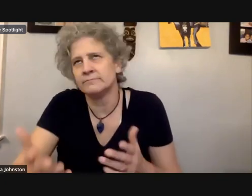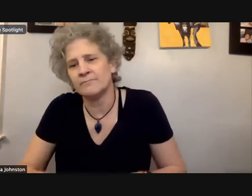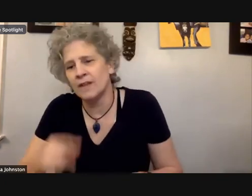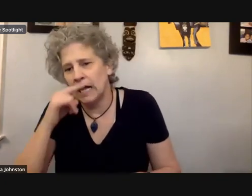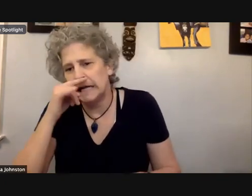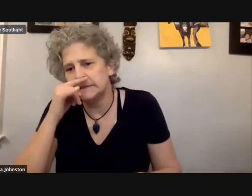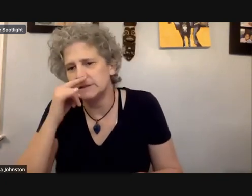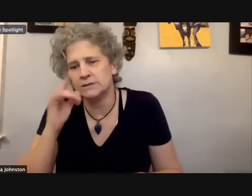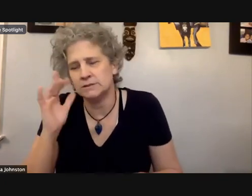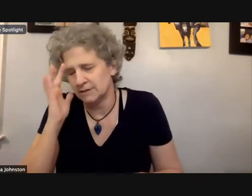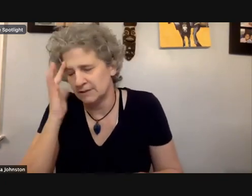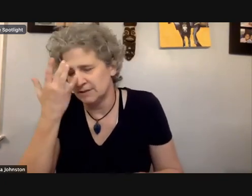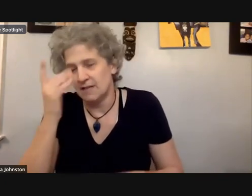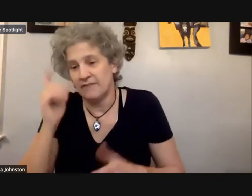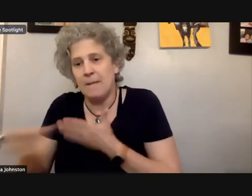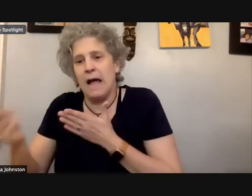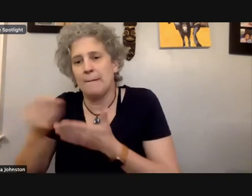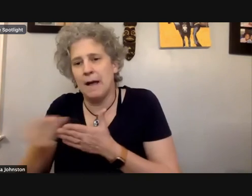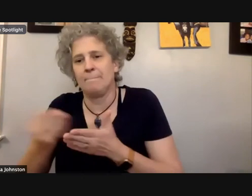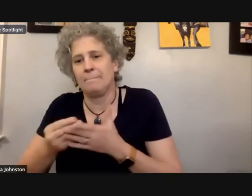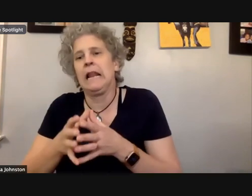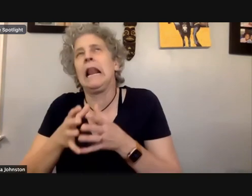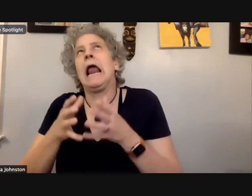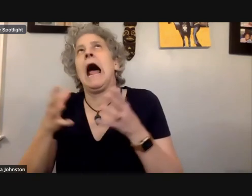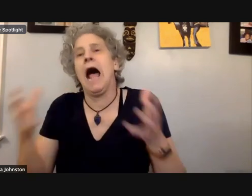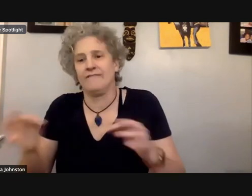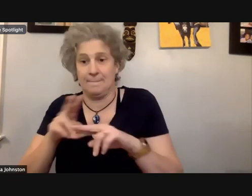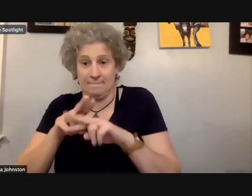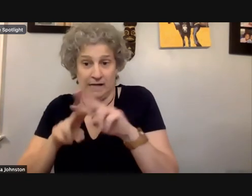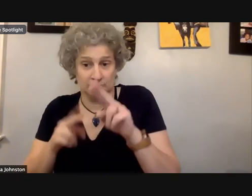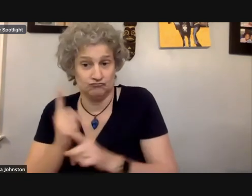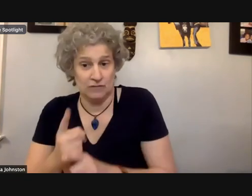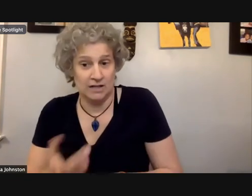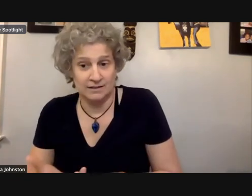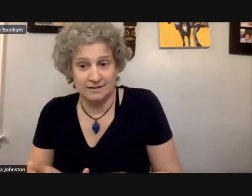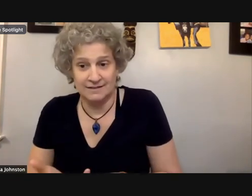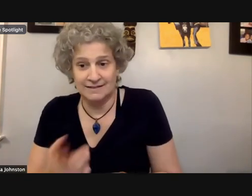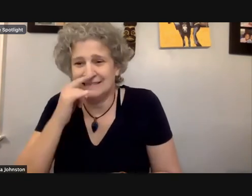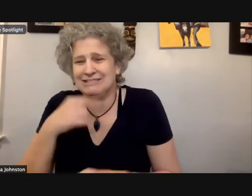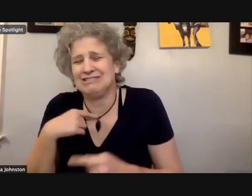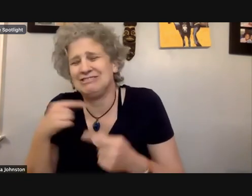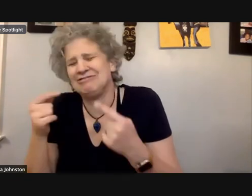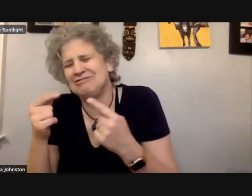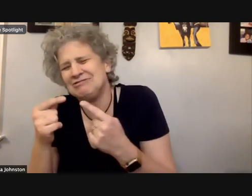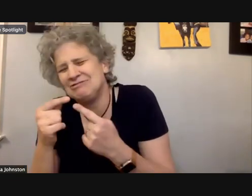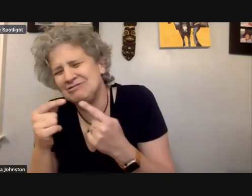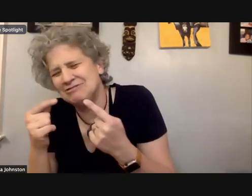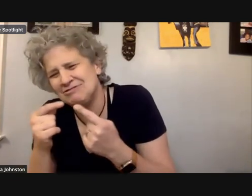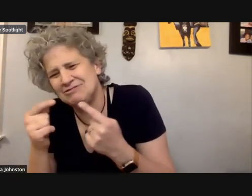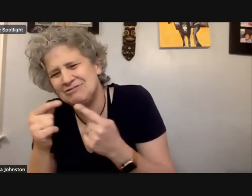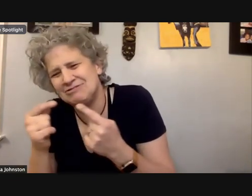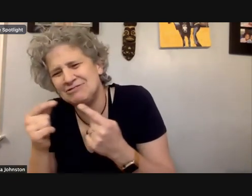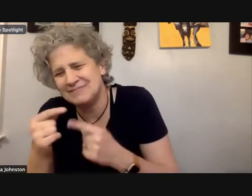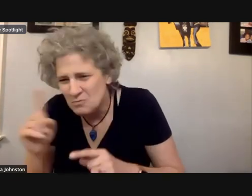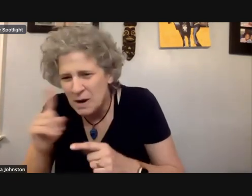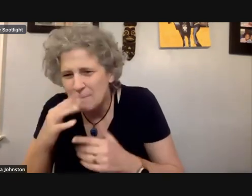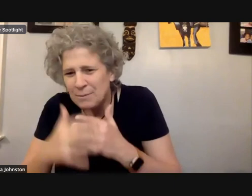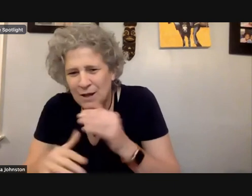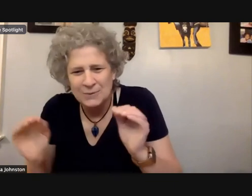became compound. Kids and their Band-Aid. I go through a lot of Band-Aids in my house. I'm sure I'm not the only